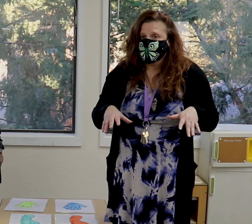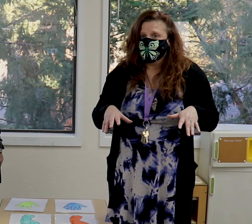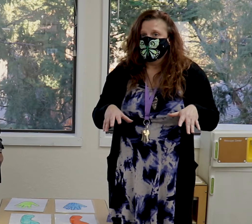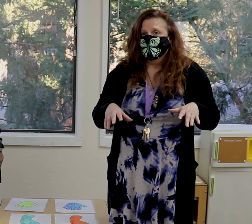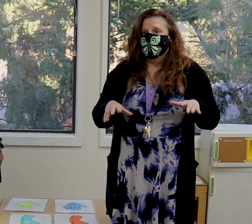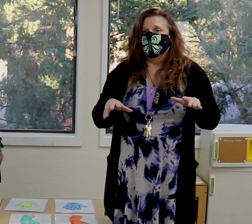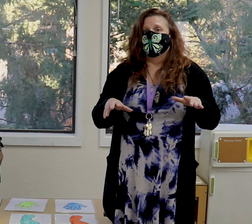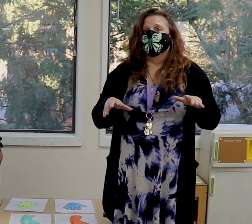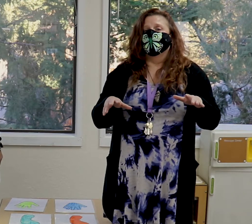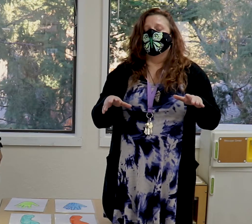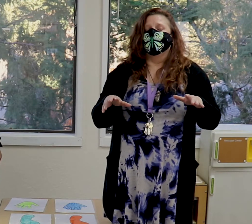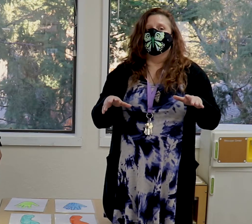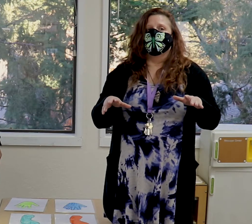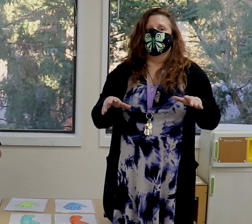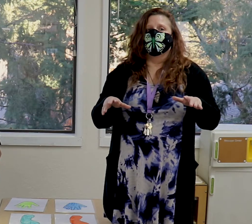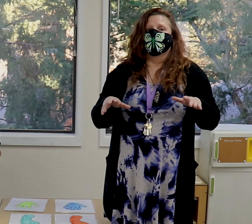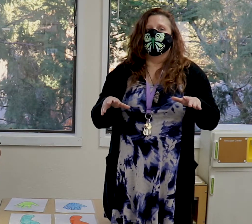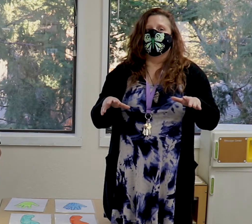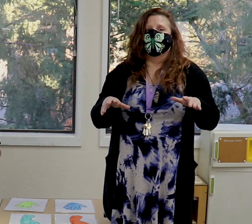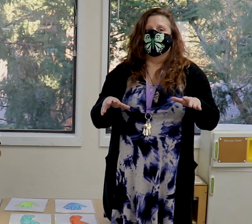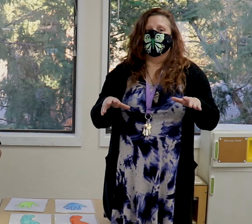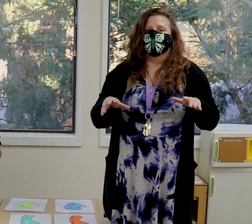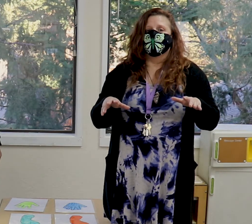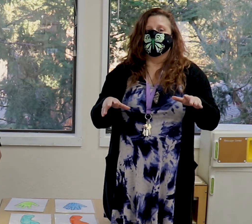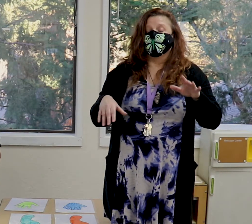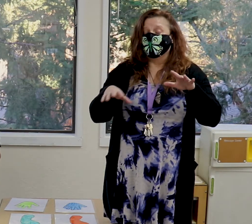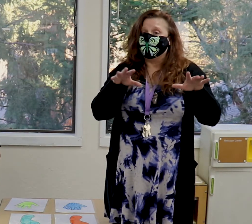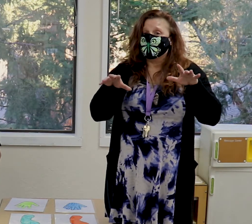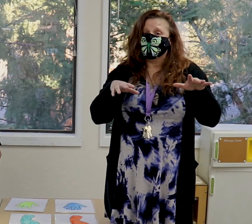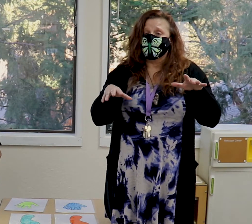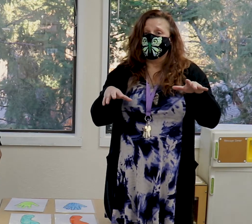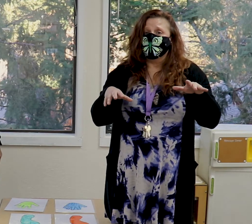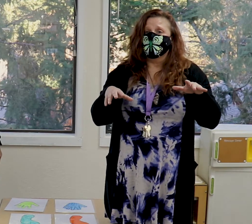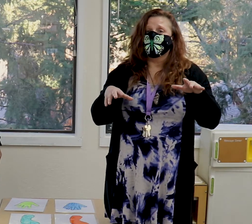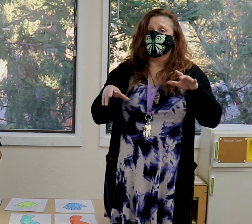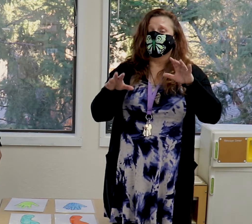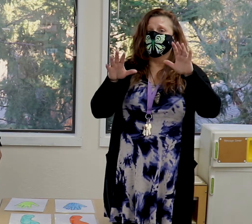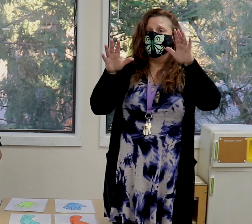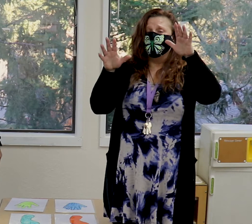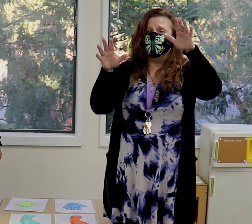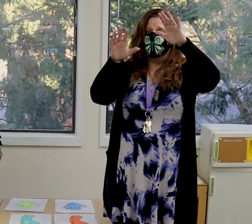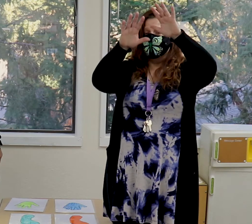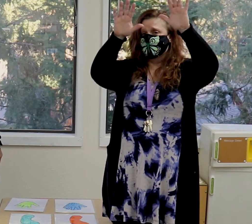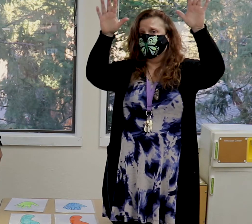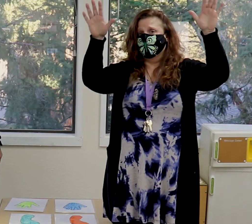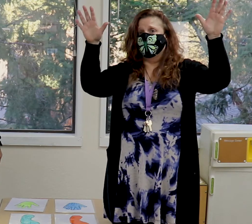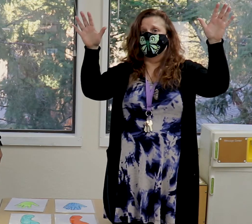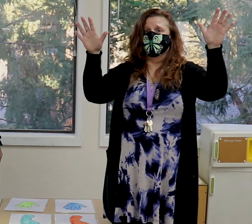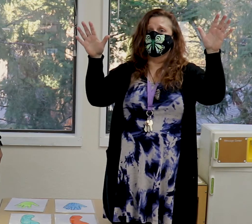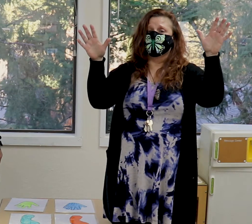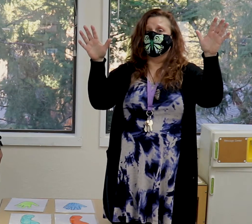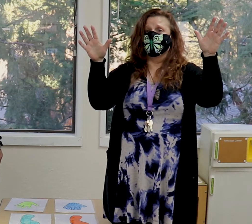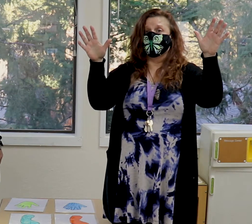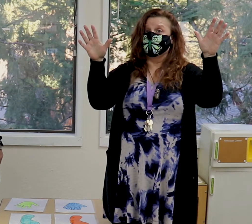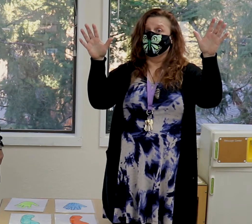baskets. You can then put blankets and stuff in them. Turn your TV, it becomes the drive-in